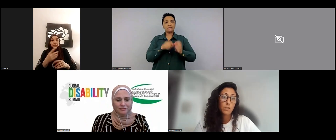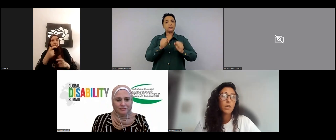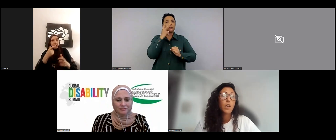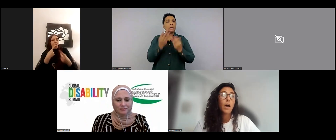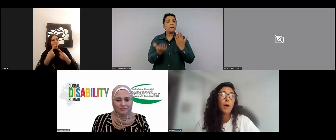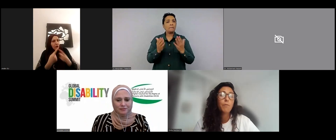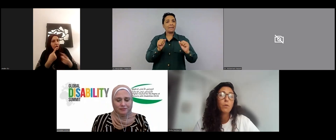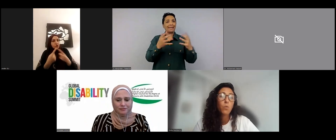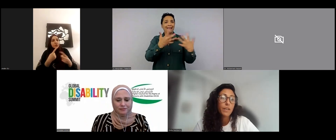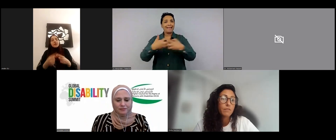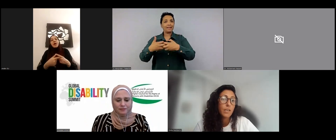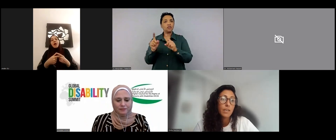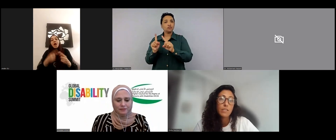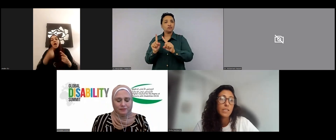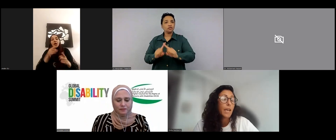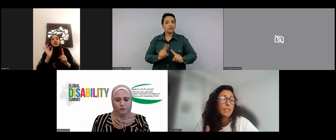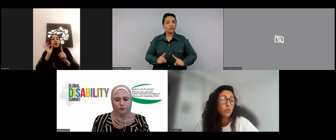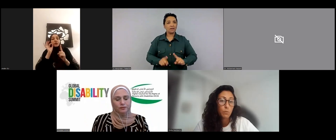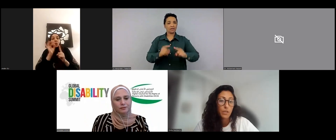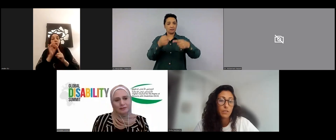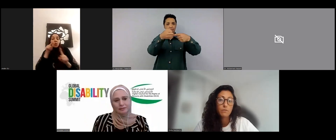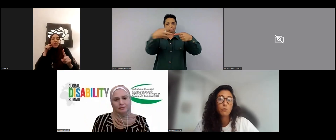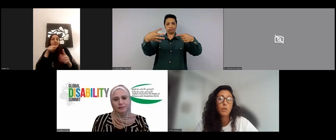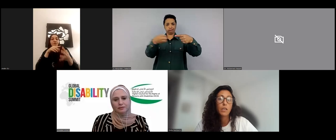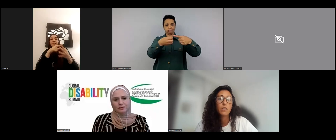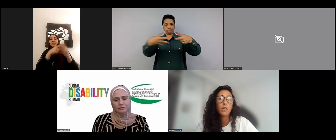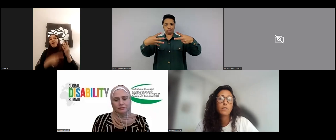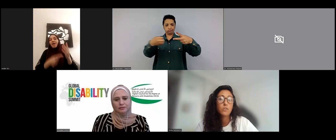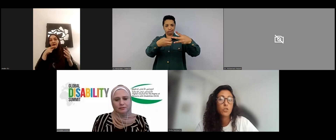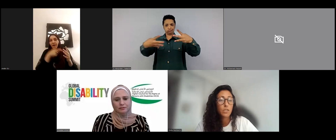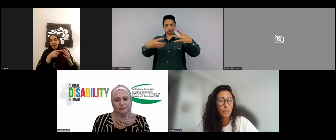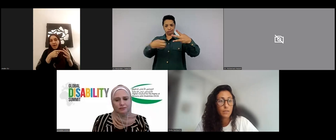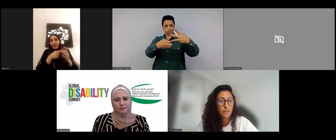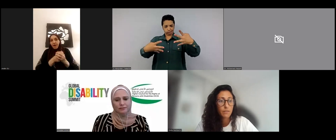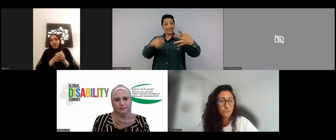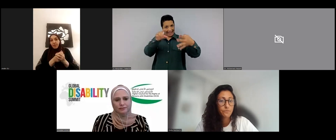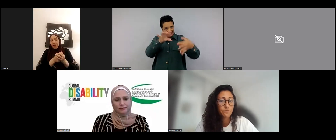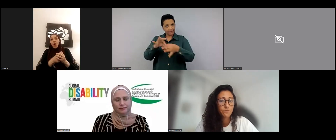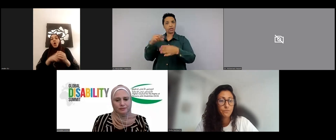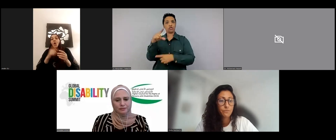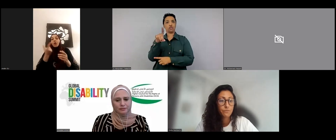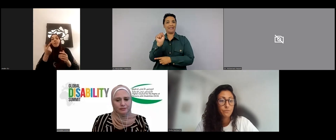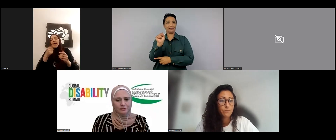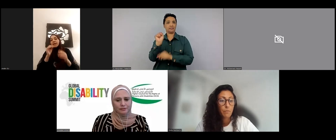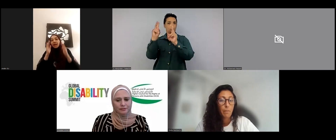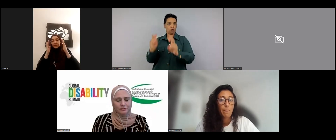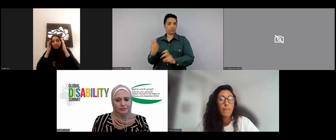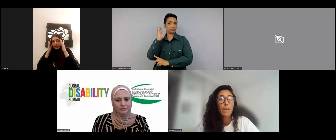issues when addressing any topic during the GDS.